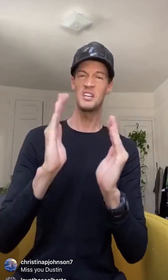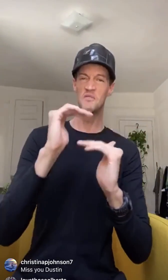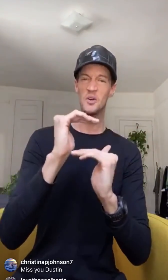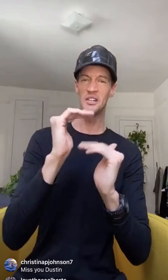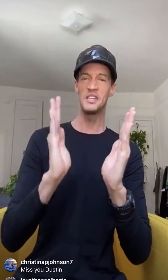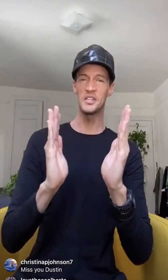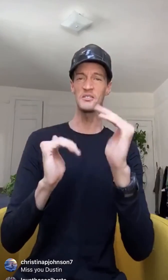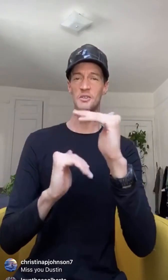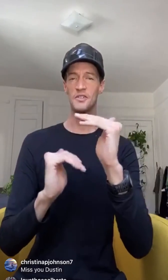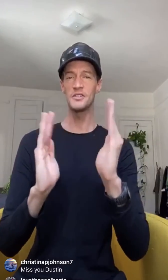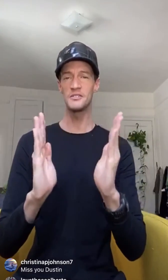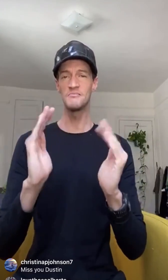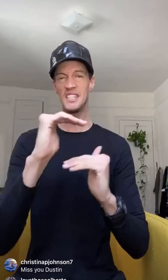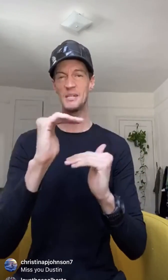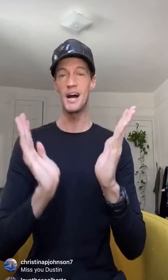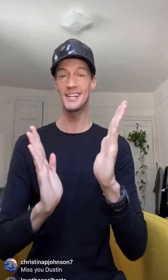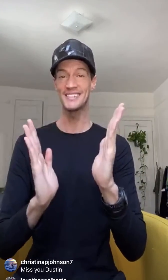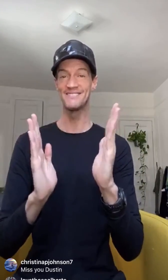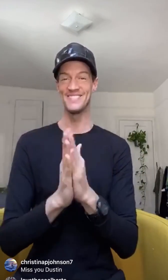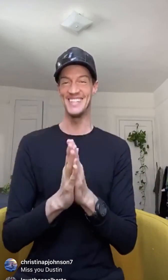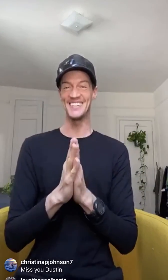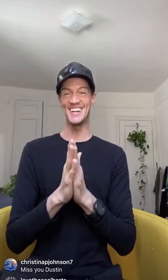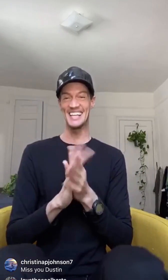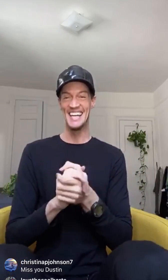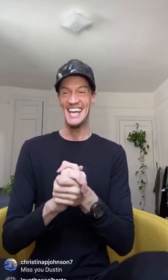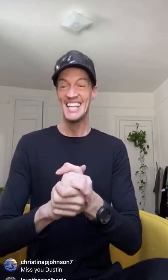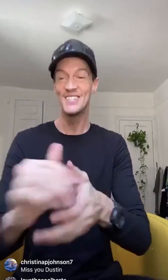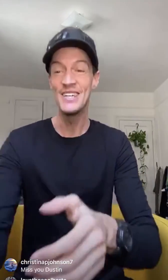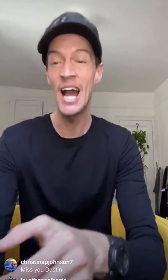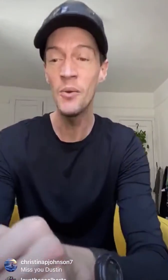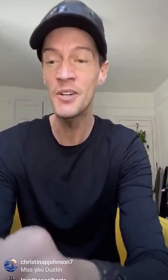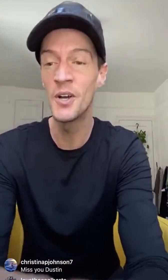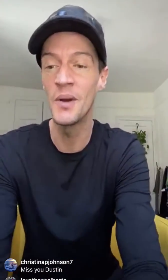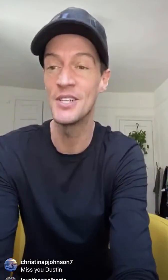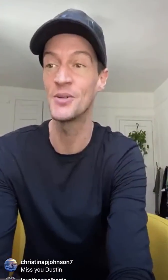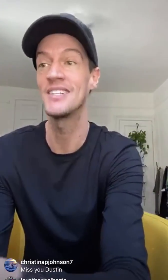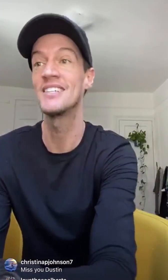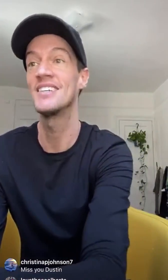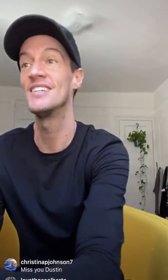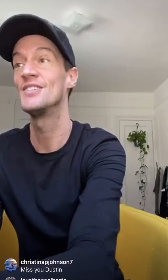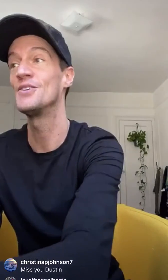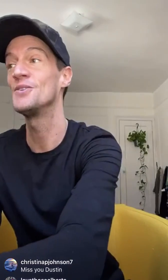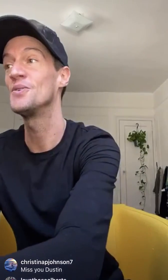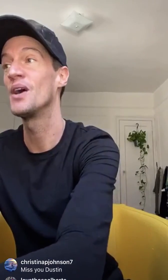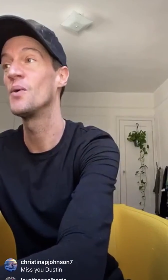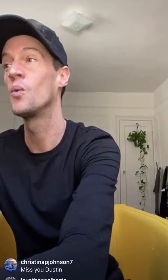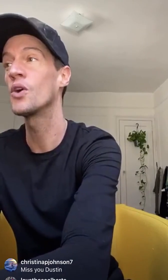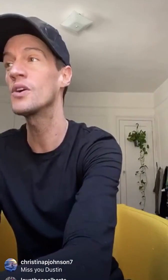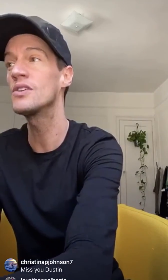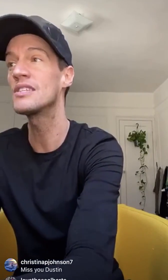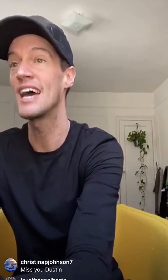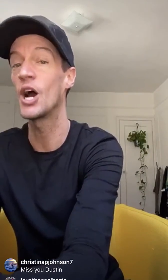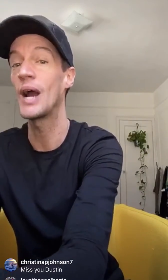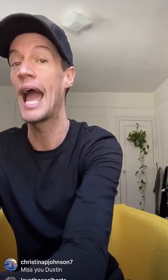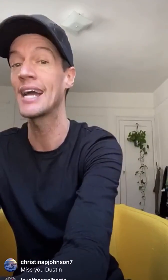And that's similar to the sign that we had for room. Room was just showing kind of the parameters of walls.